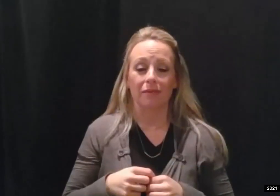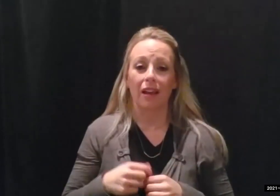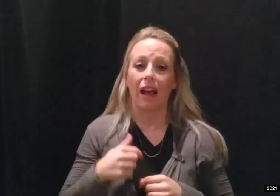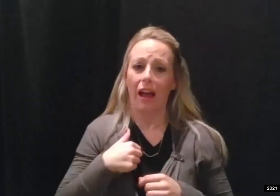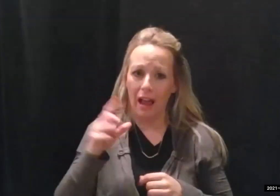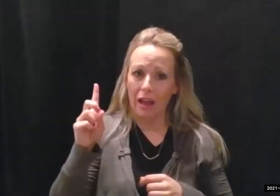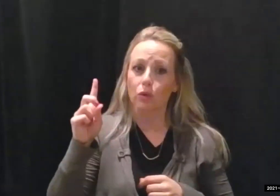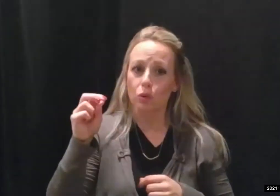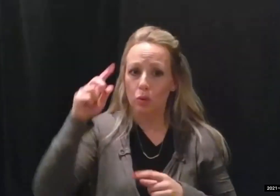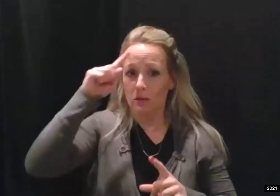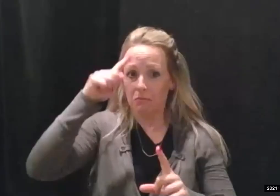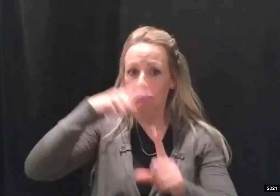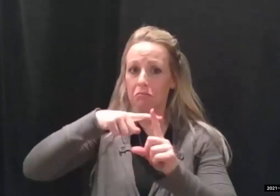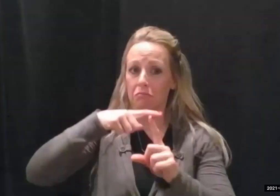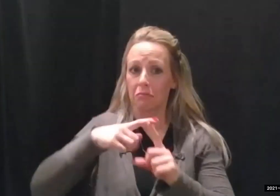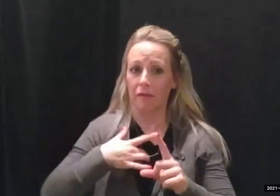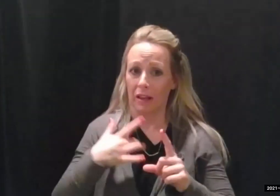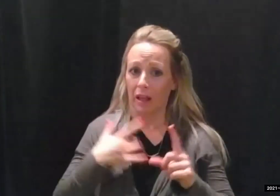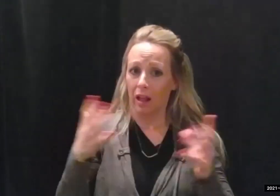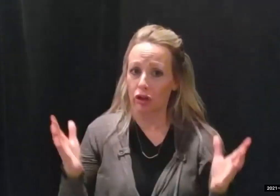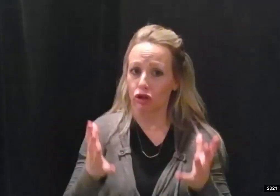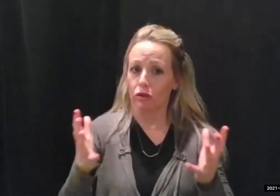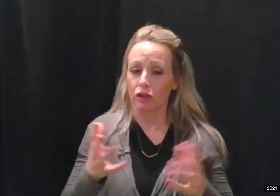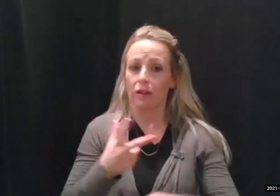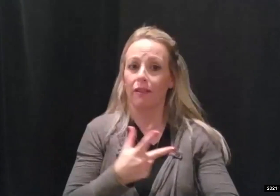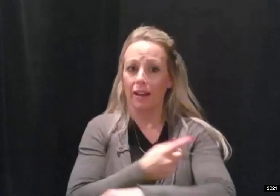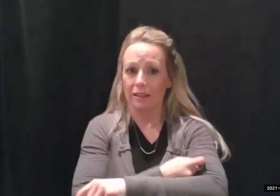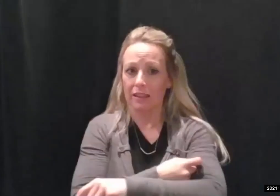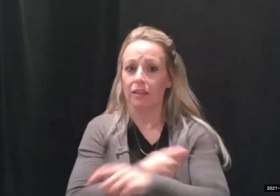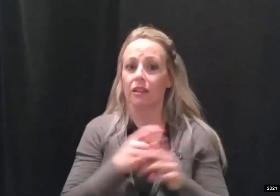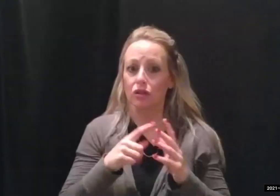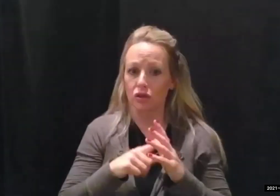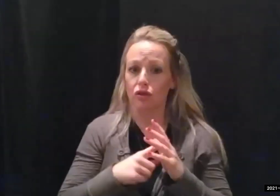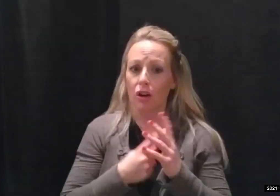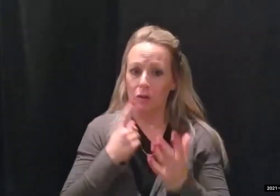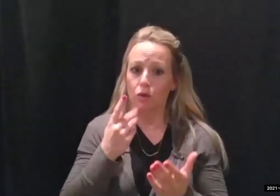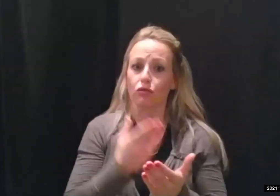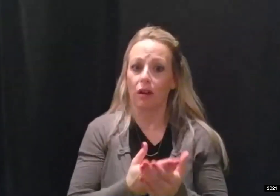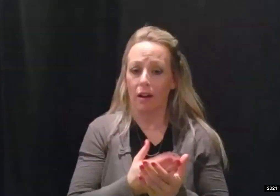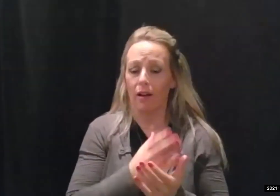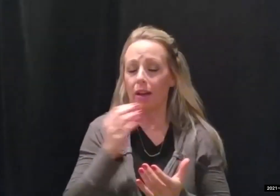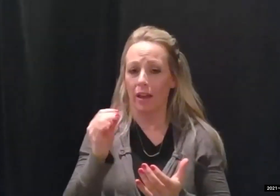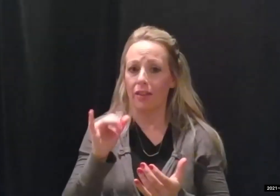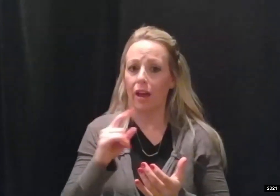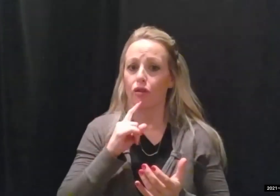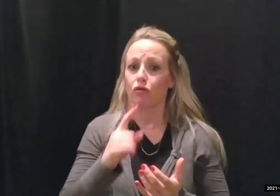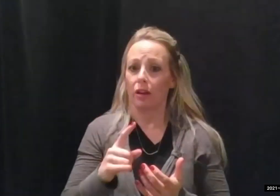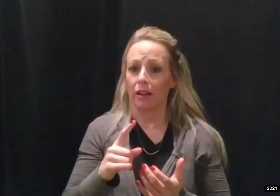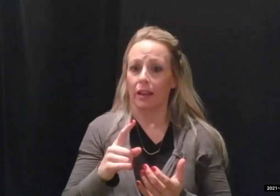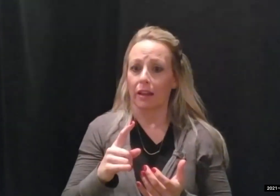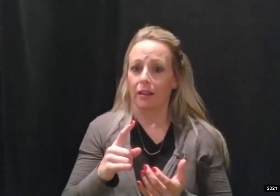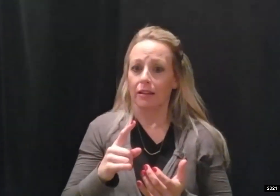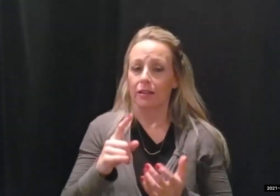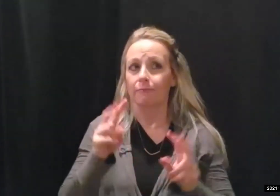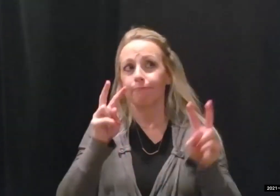everyone in public health, is that the vaccine is starting to arrive, and that really is a light at the end of the tunnel,